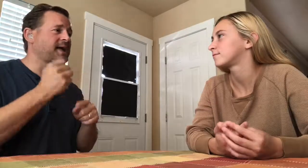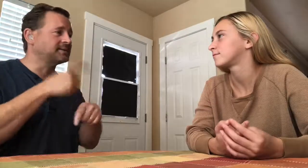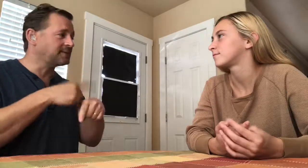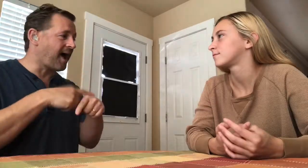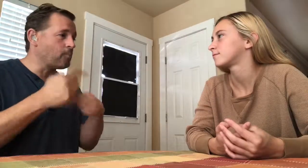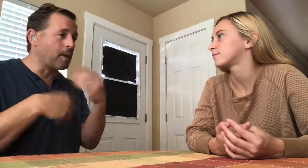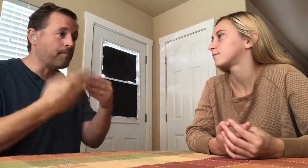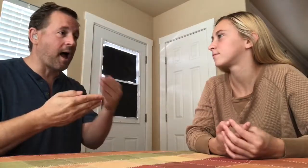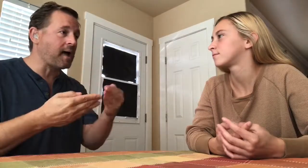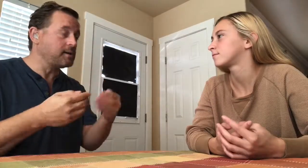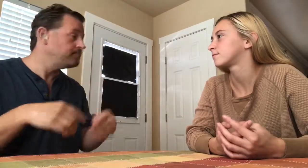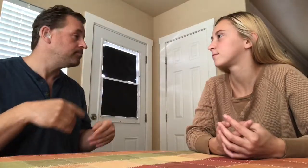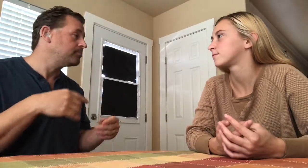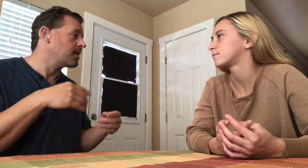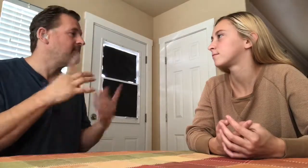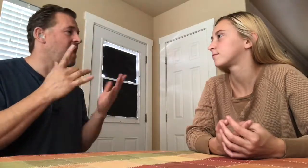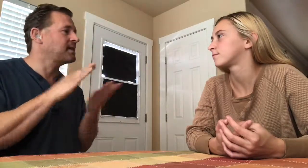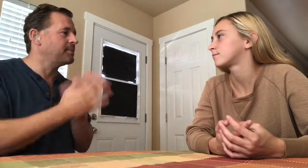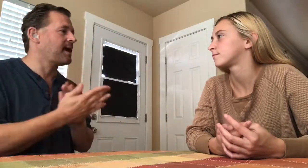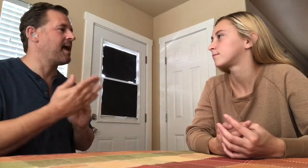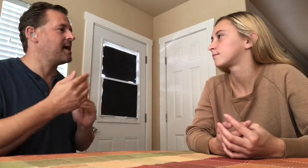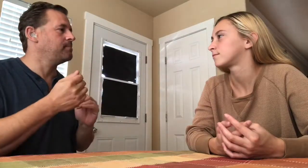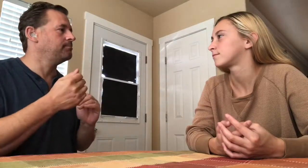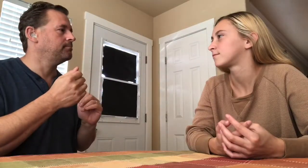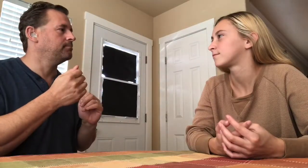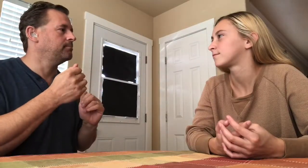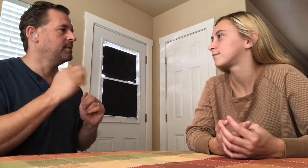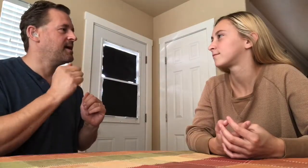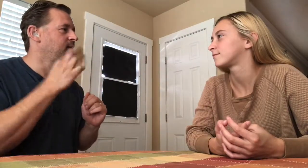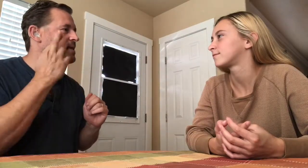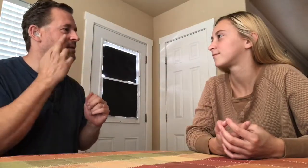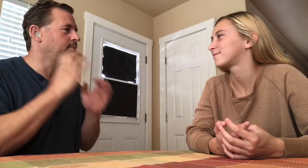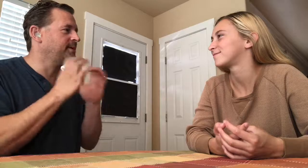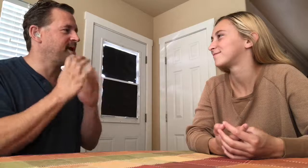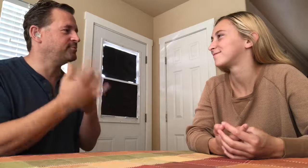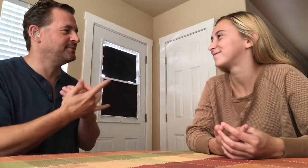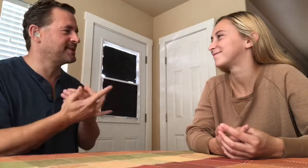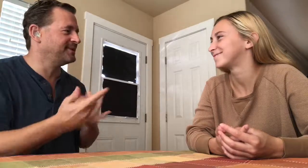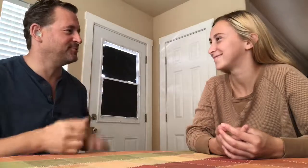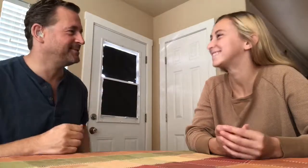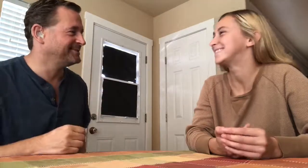as time went by, I finally became a radio communication technician.